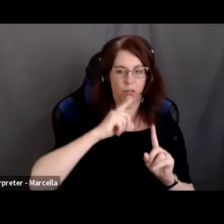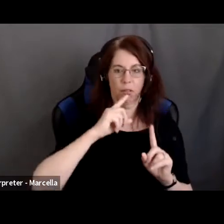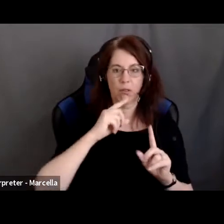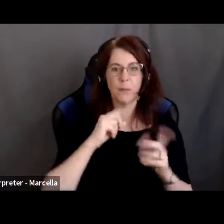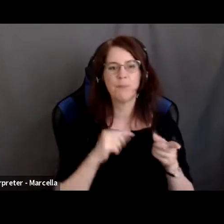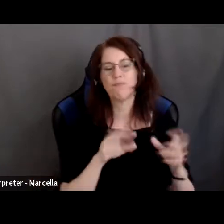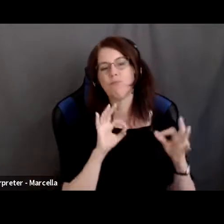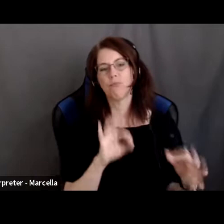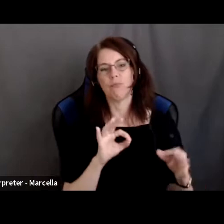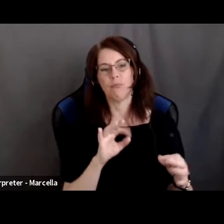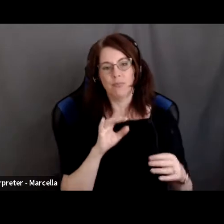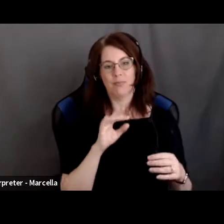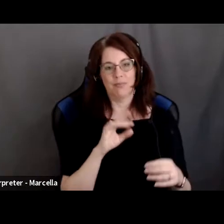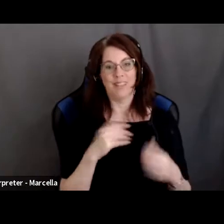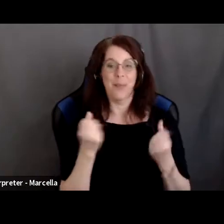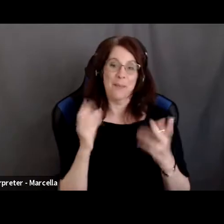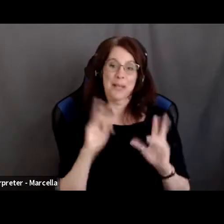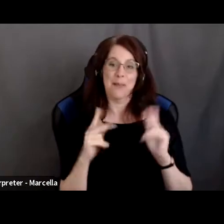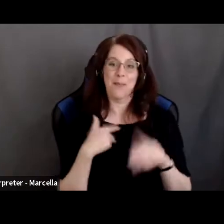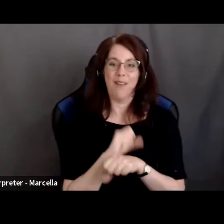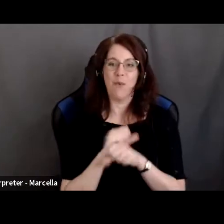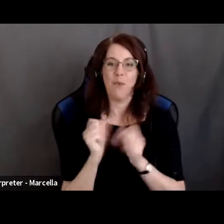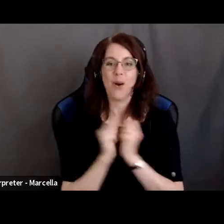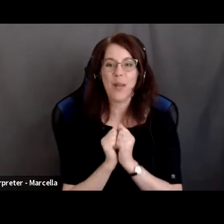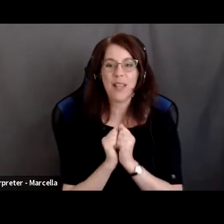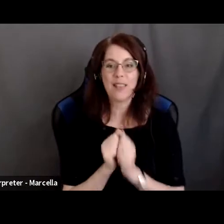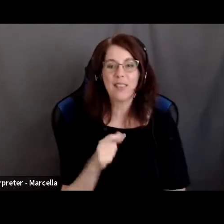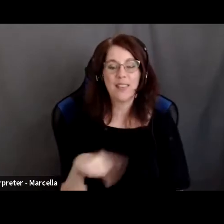is great. I've had a number of people that I worked with who